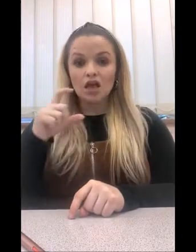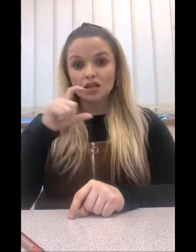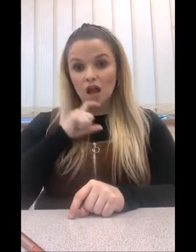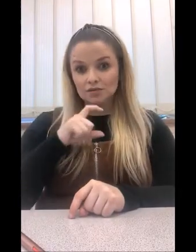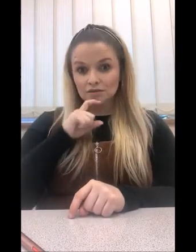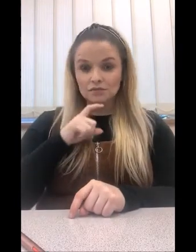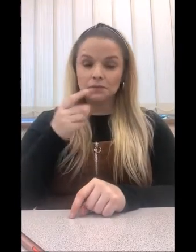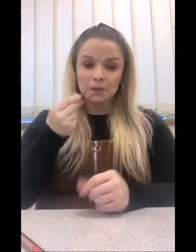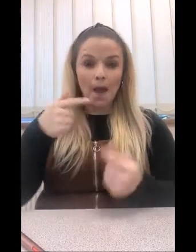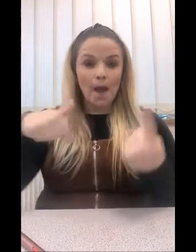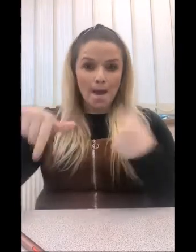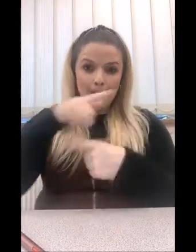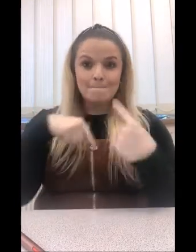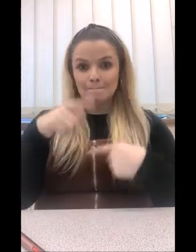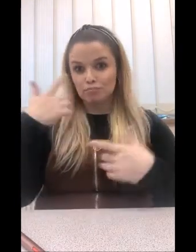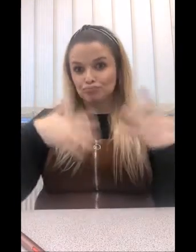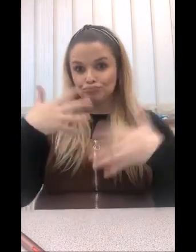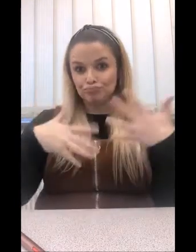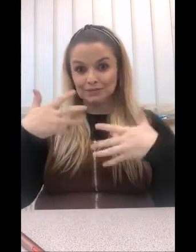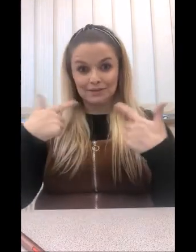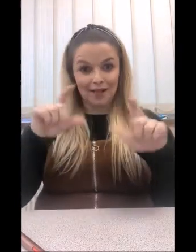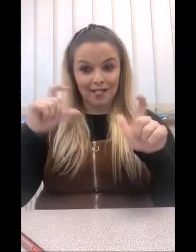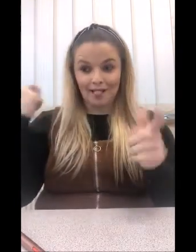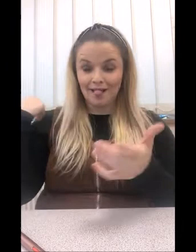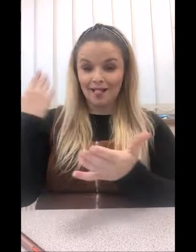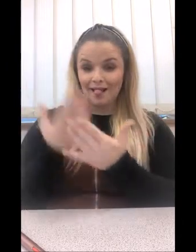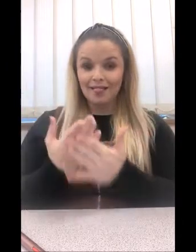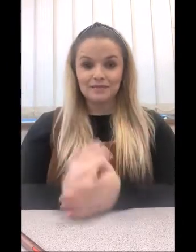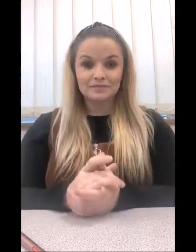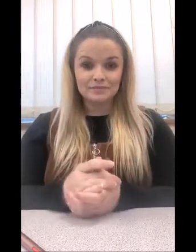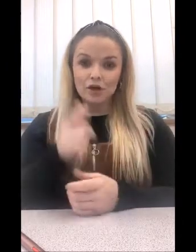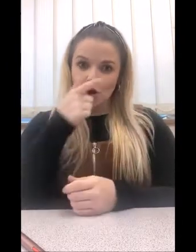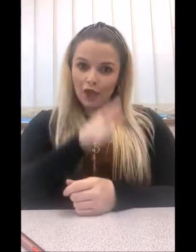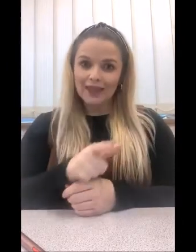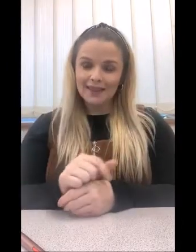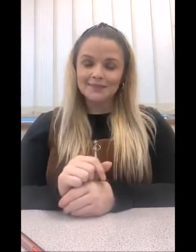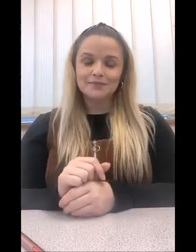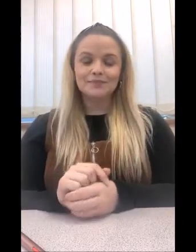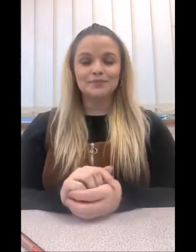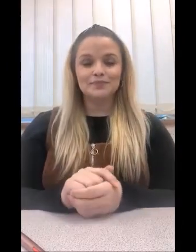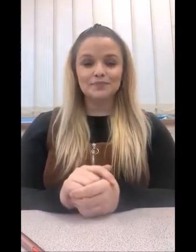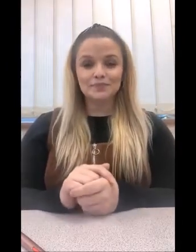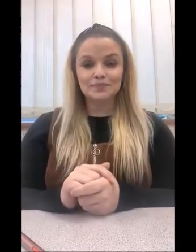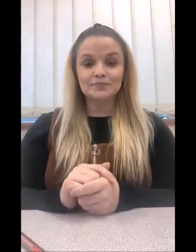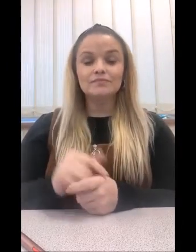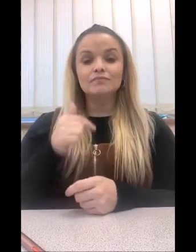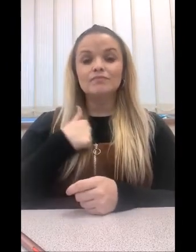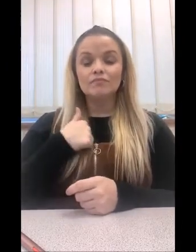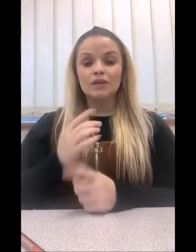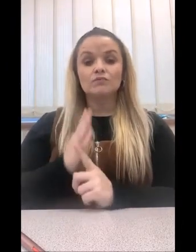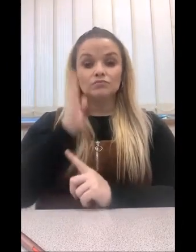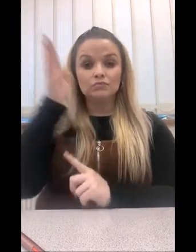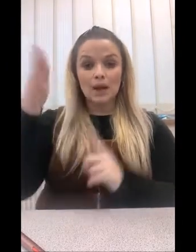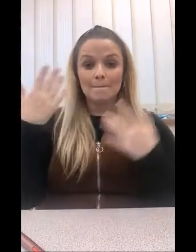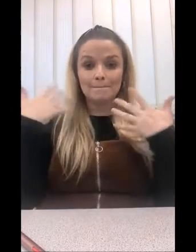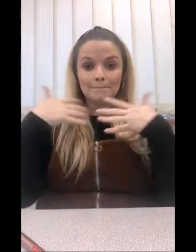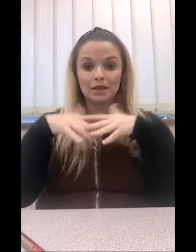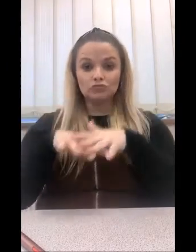uncle and cousin, they all learnt to sign and communicate as well. I was lucky.